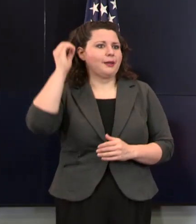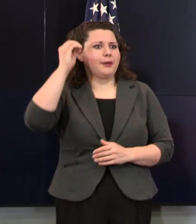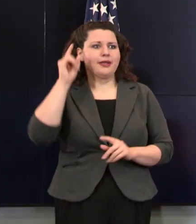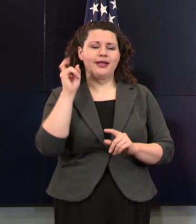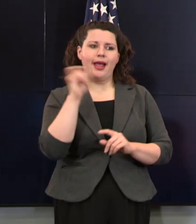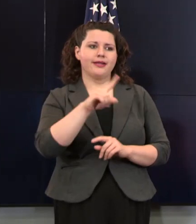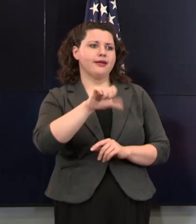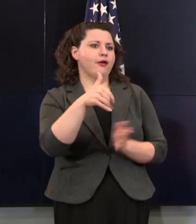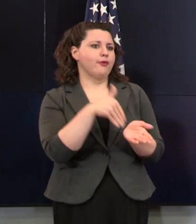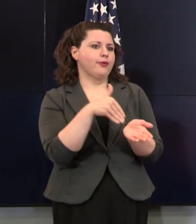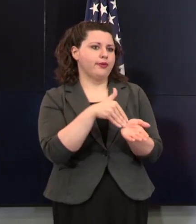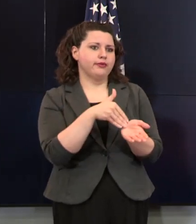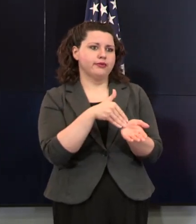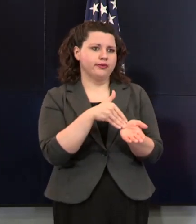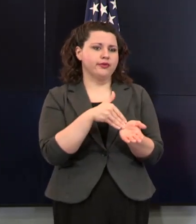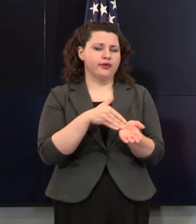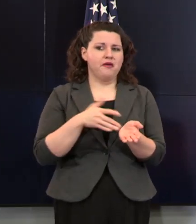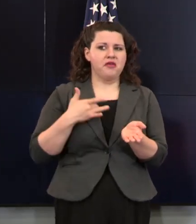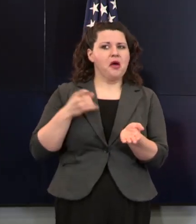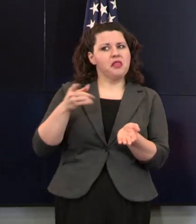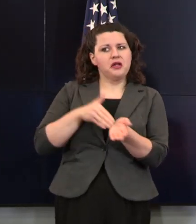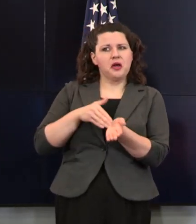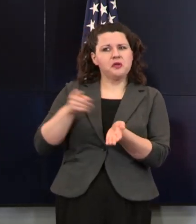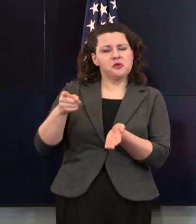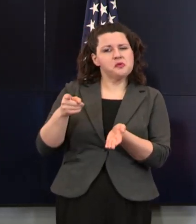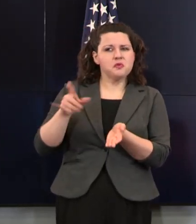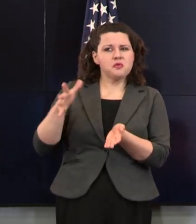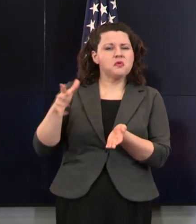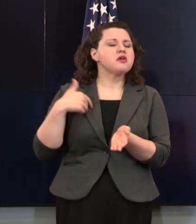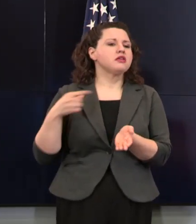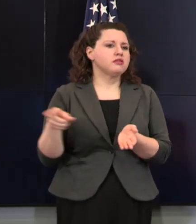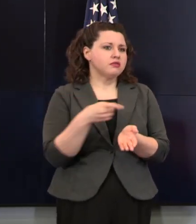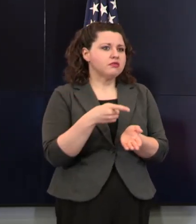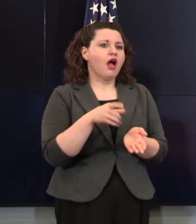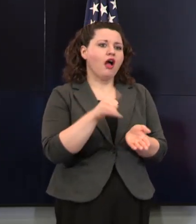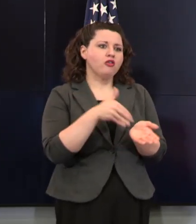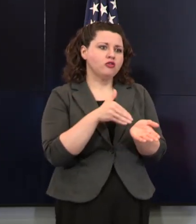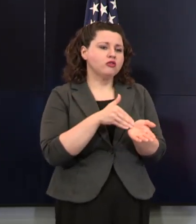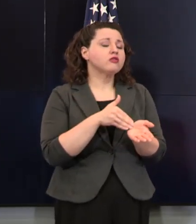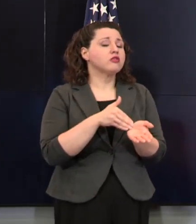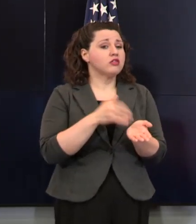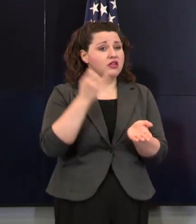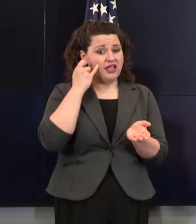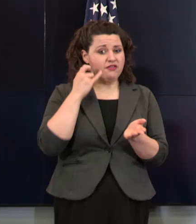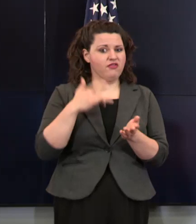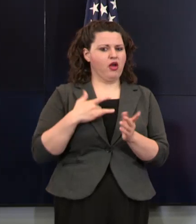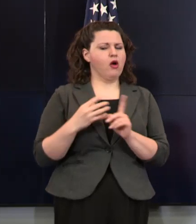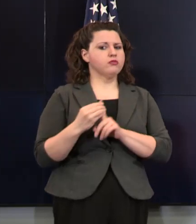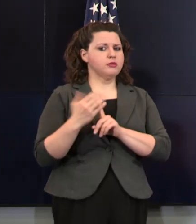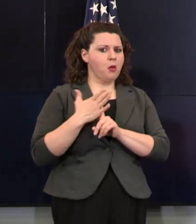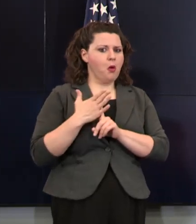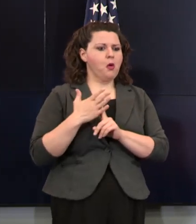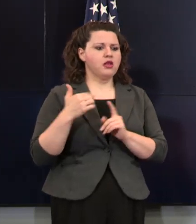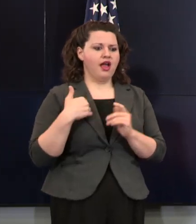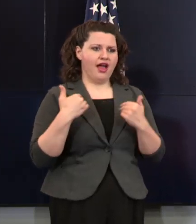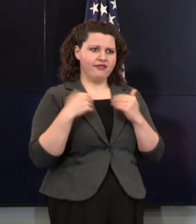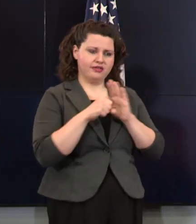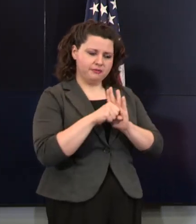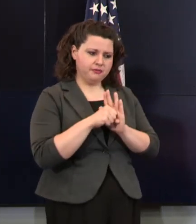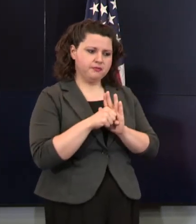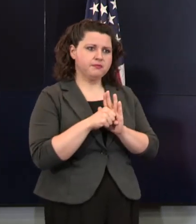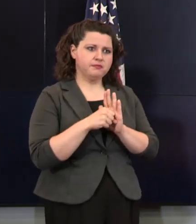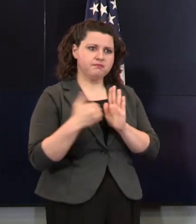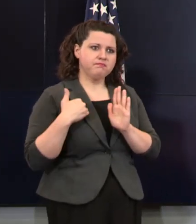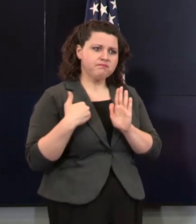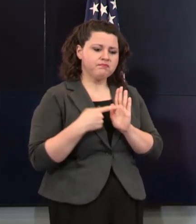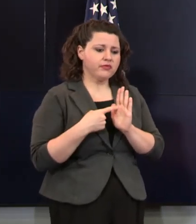opinion. If you believe that you have been exposed or that you are demonstrating symptoms and you go to a clinic and